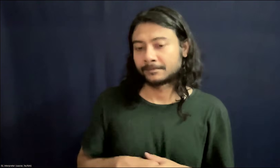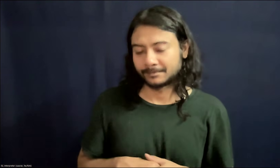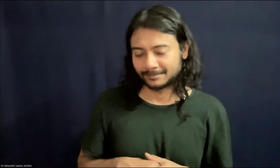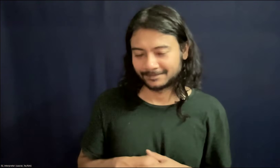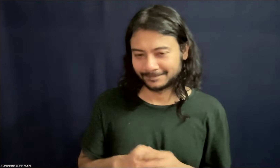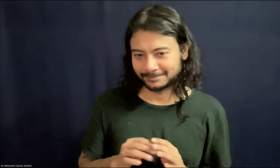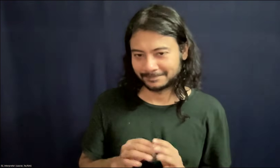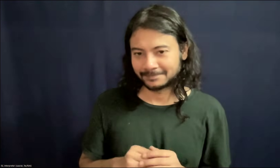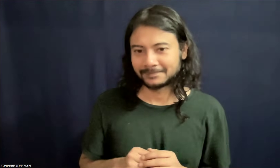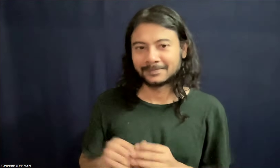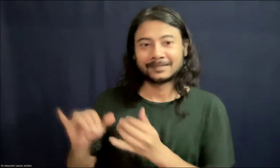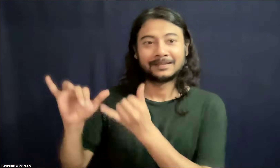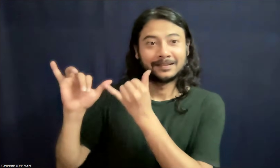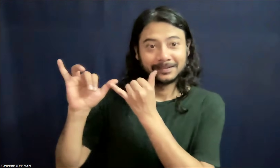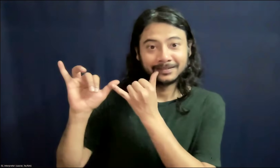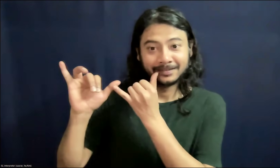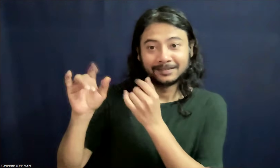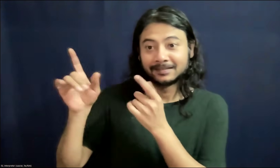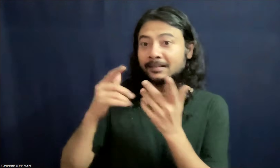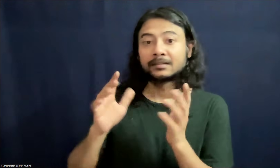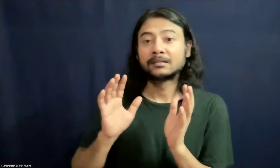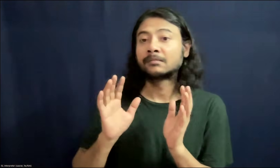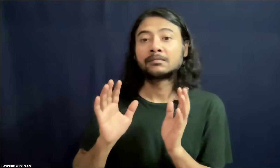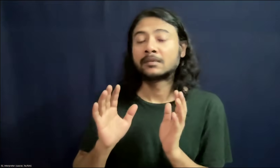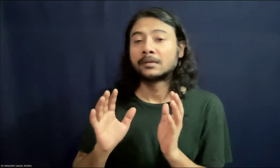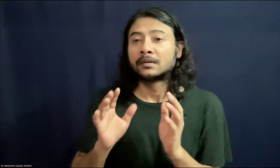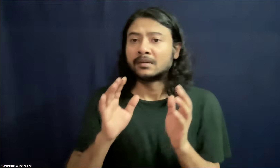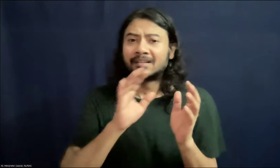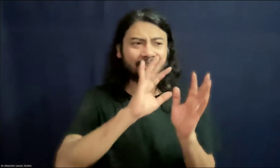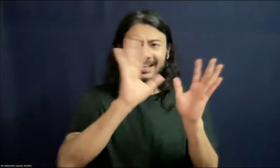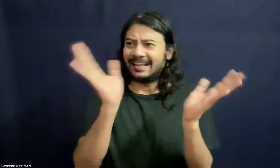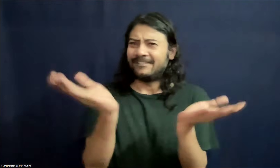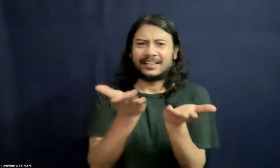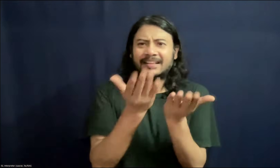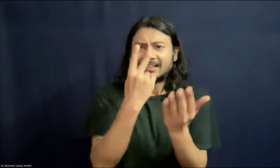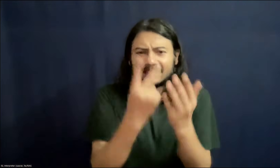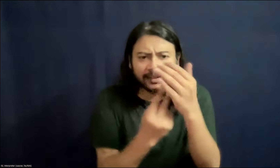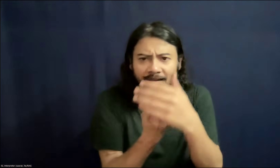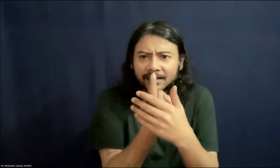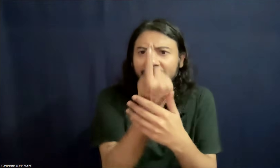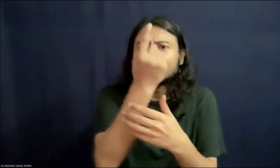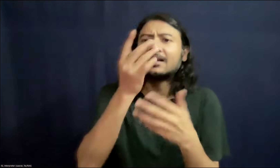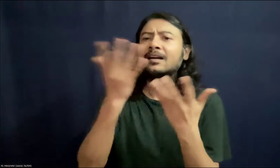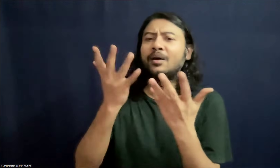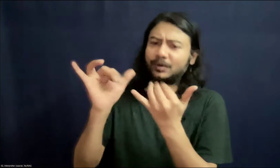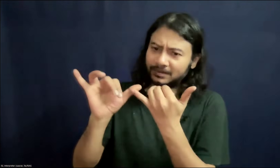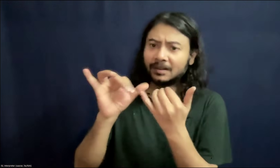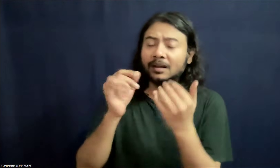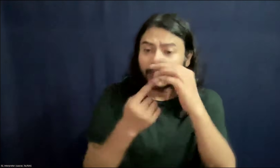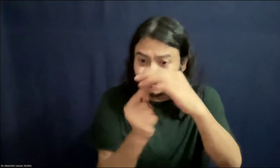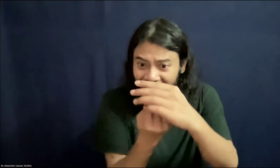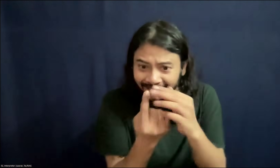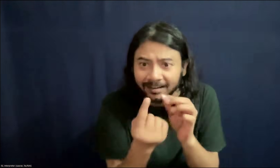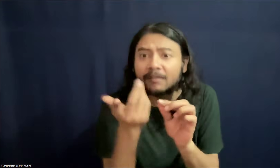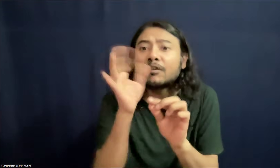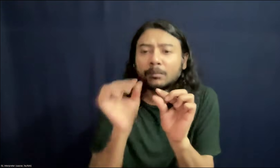he's present everywhere in every, we cannot grow a tree. The seed also comes from Krishna.